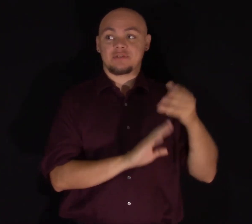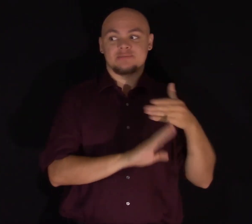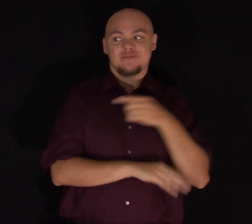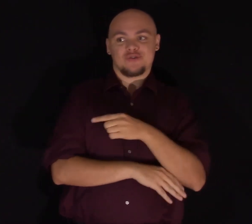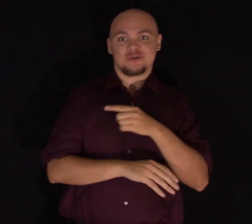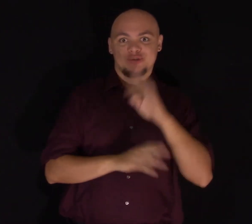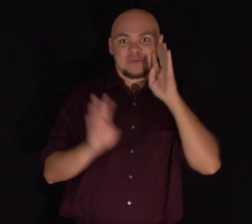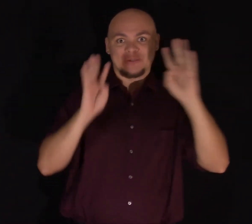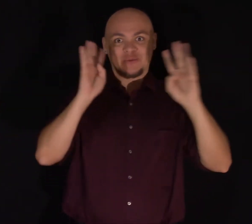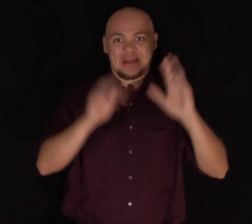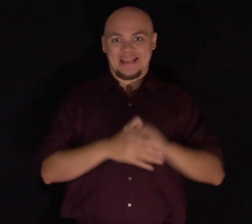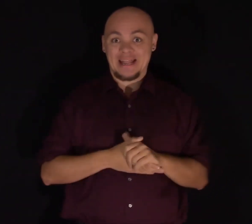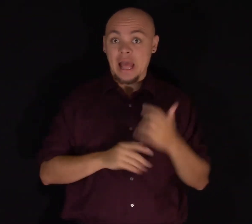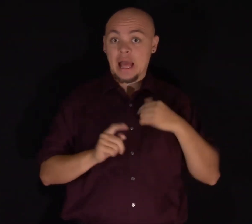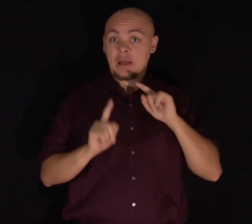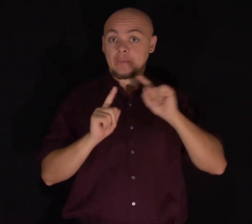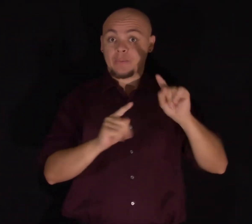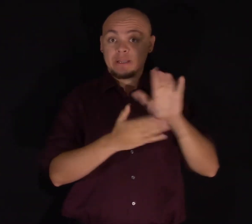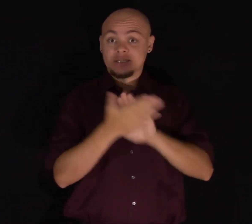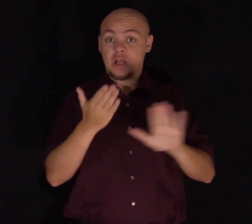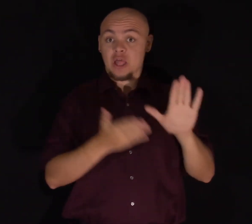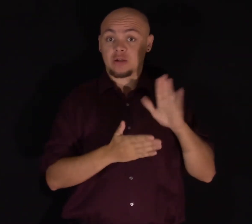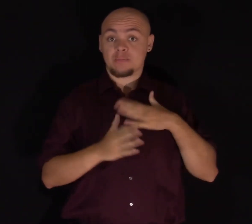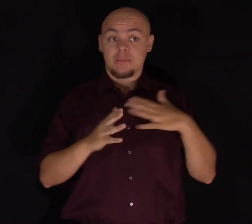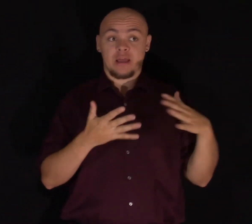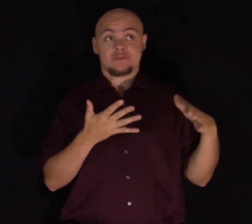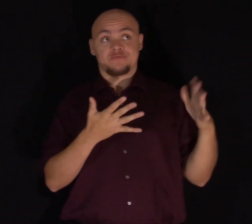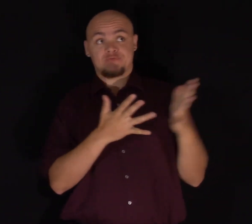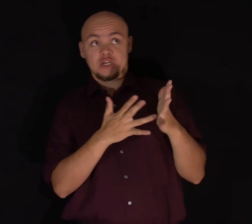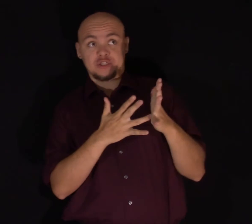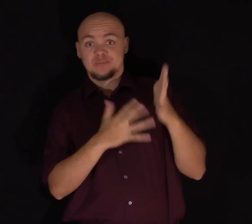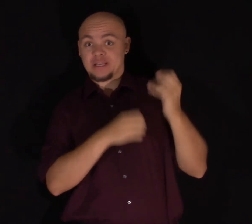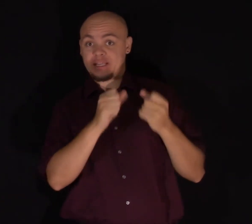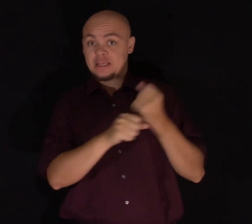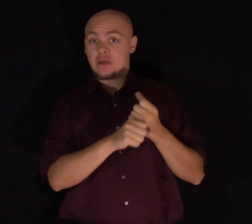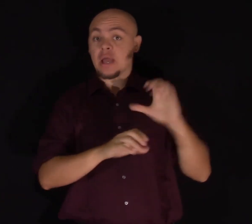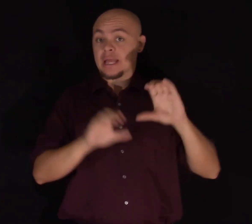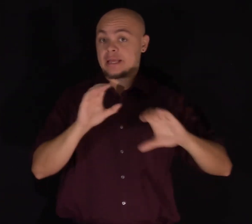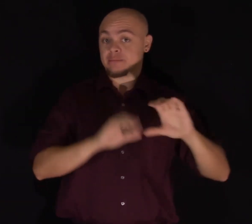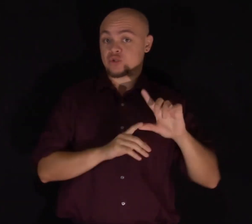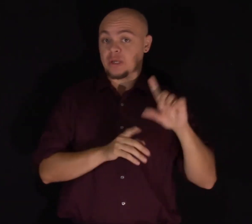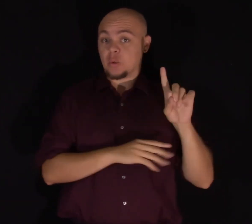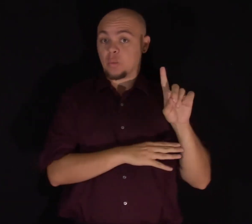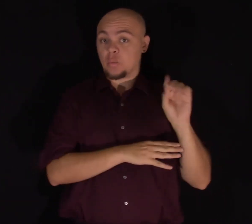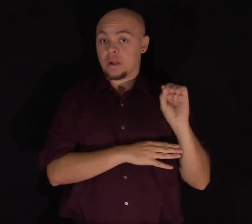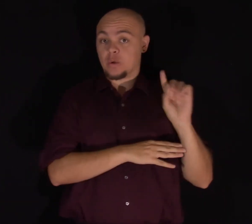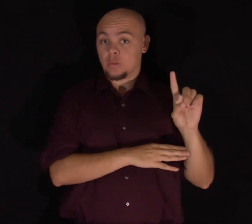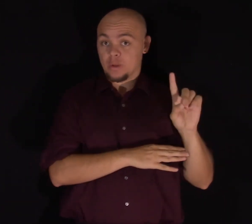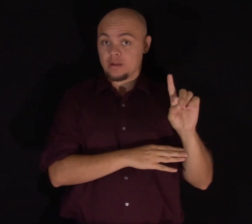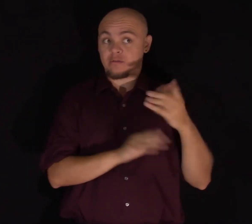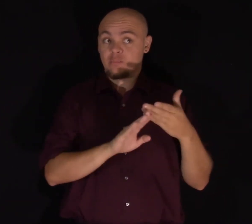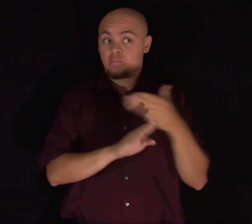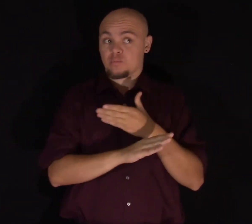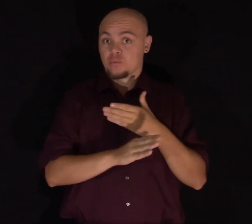And I remember when I went to college, my freshman year, I had to take Chemistry 101 for my pre-med